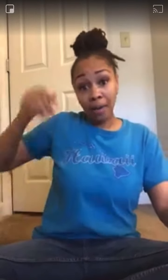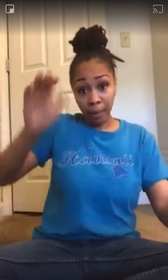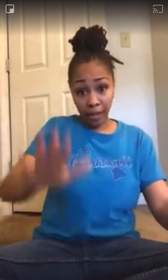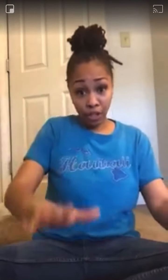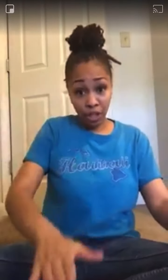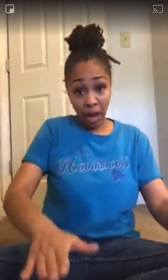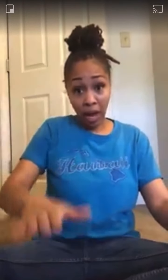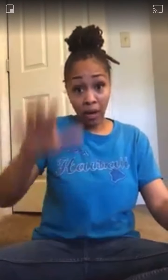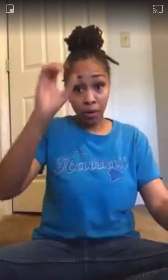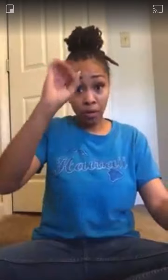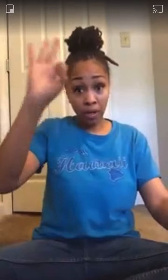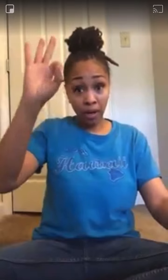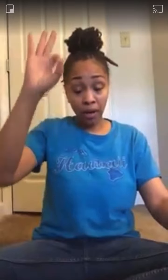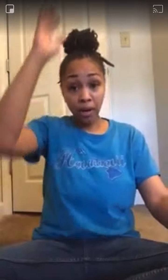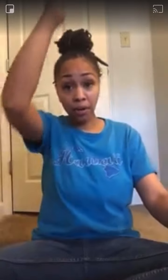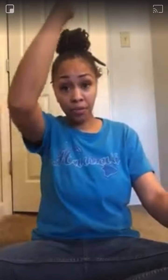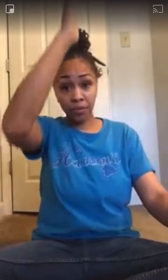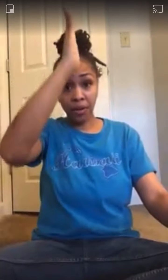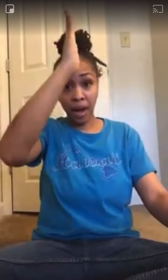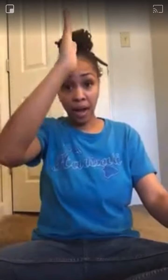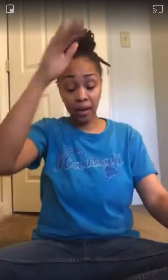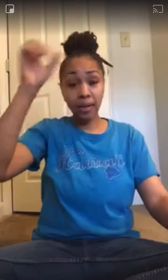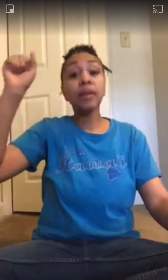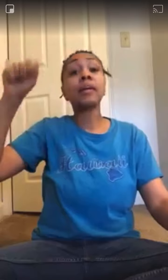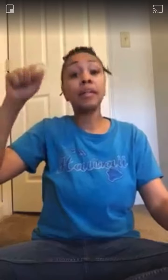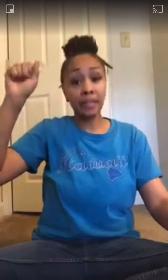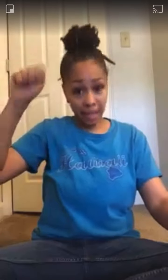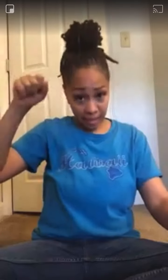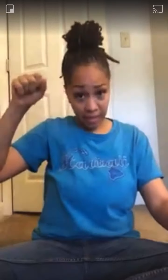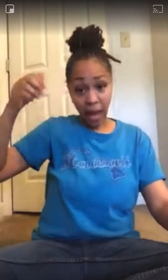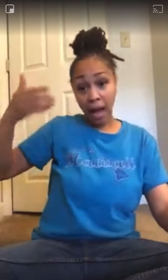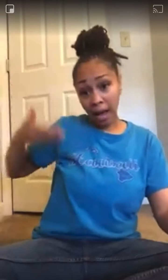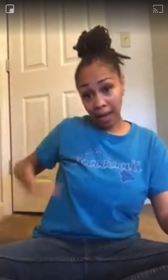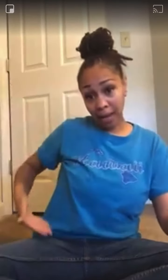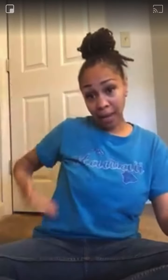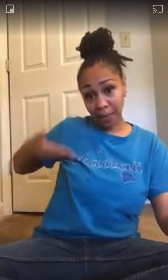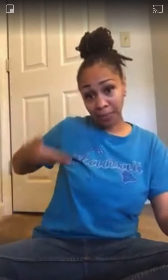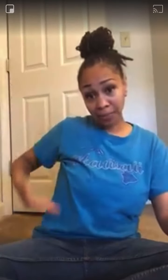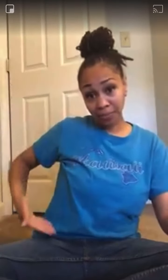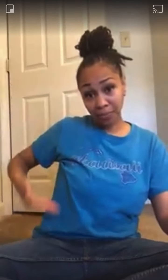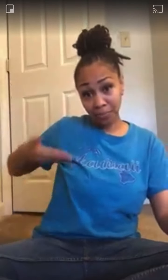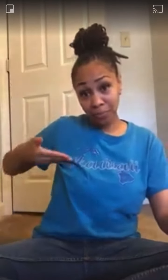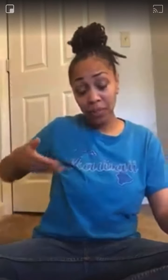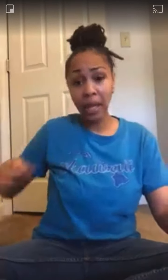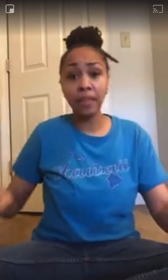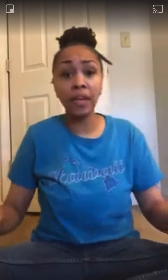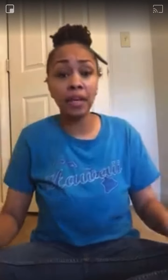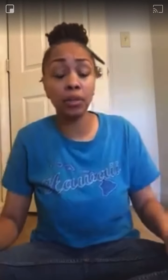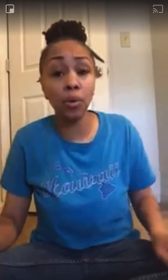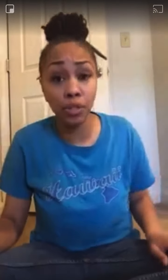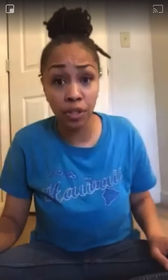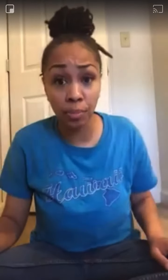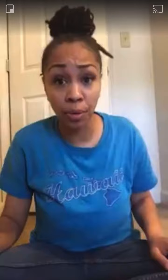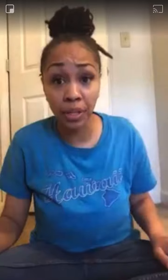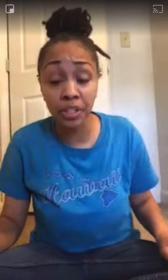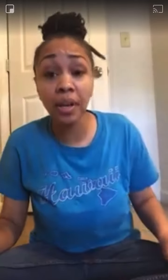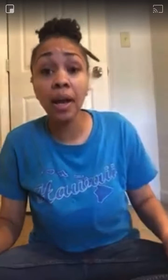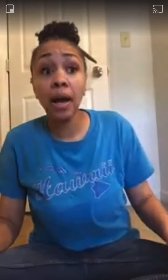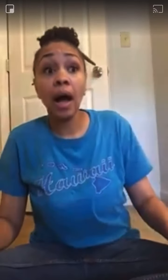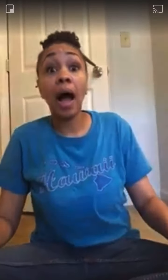a child of God. Yes, I am. And then going to the bridge, I